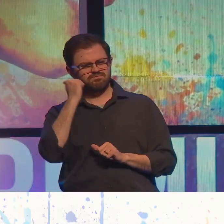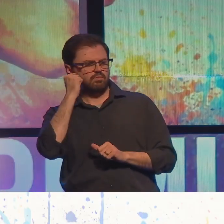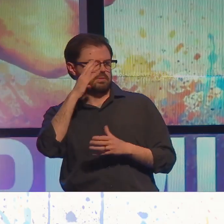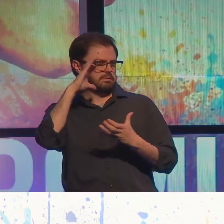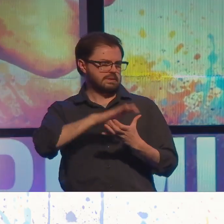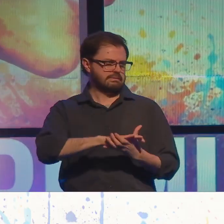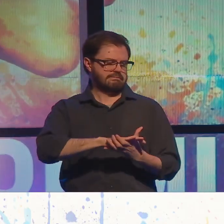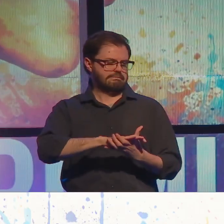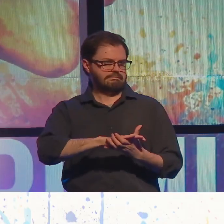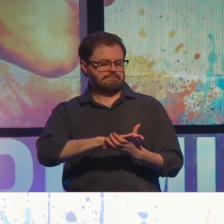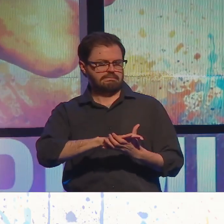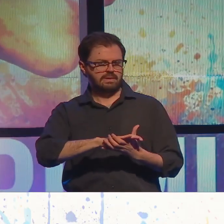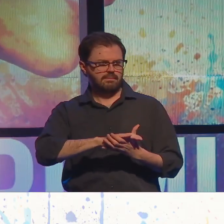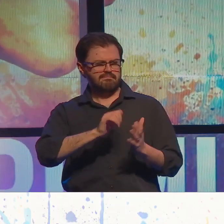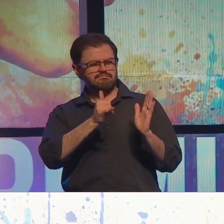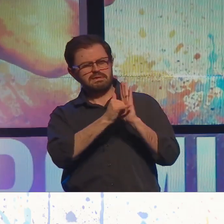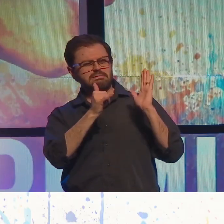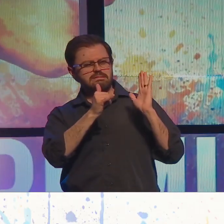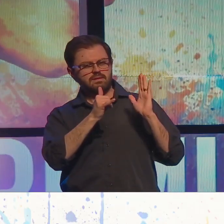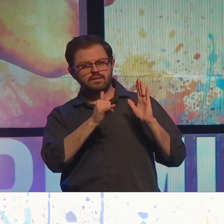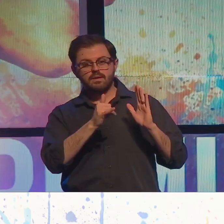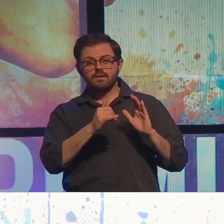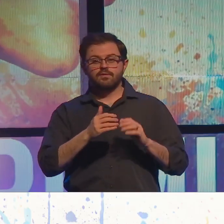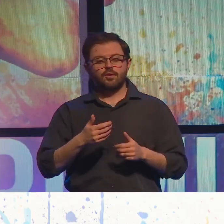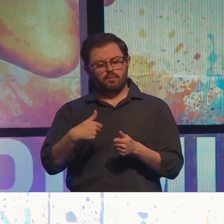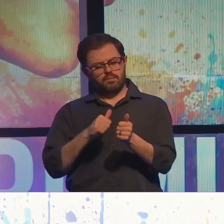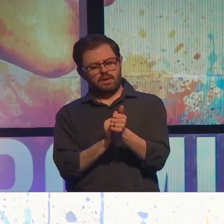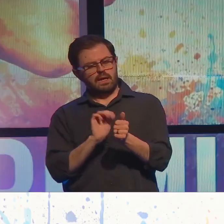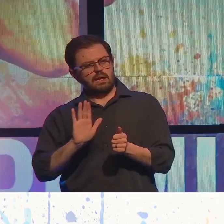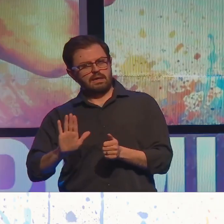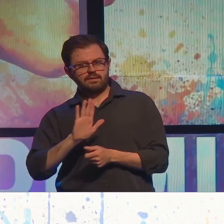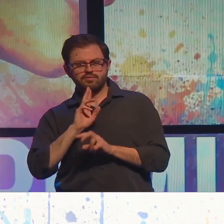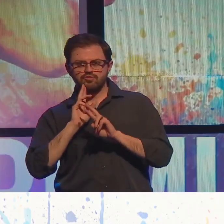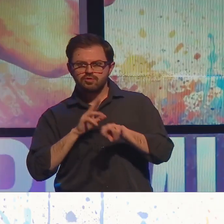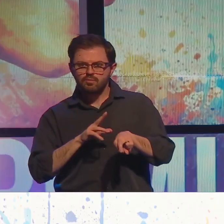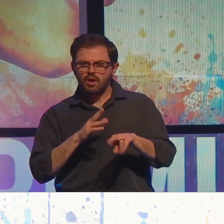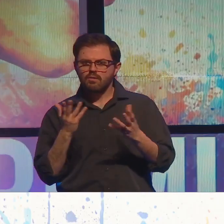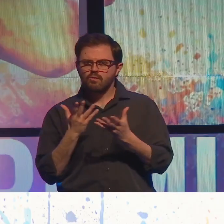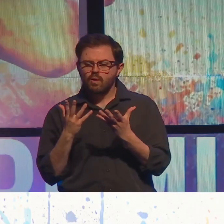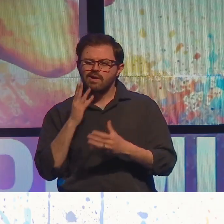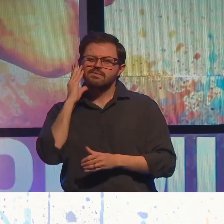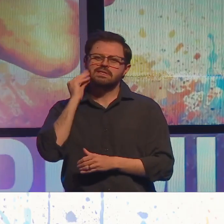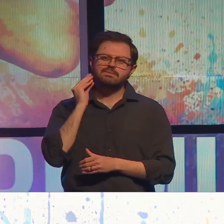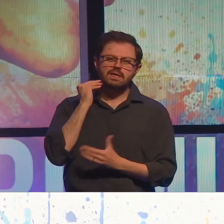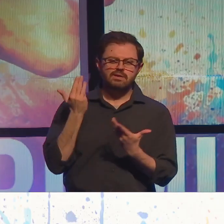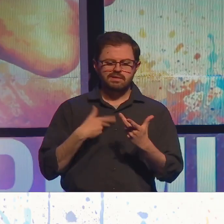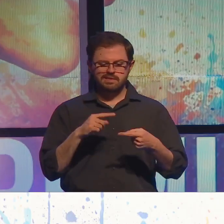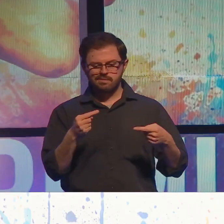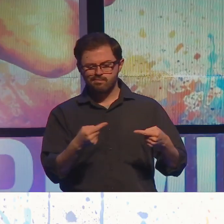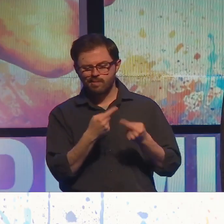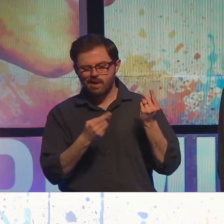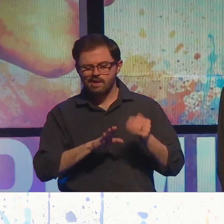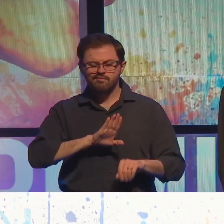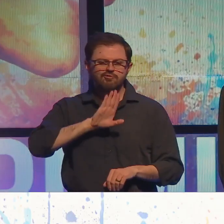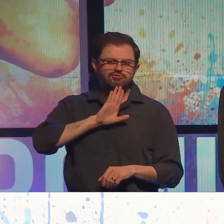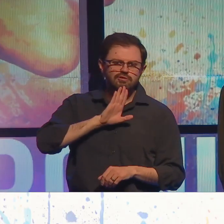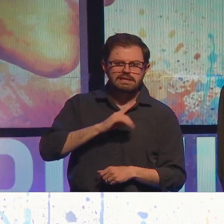way. Behind Thomas's response was pain, frustration,